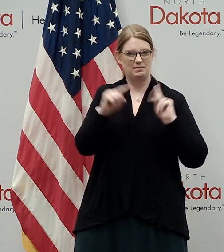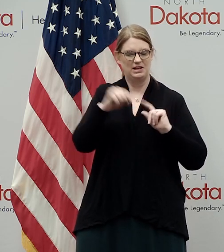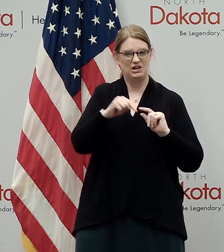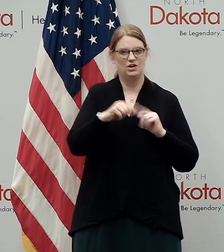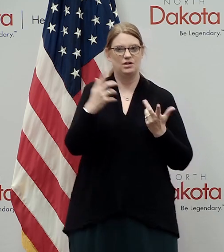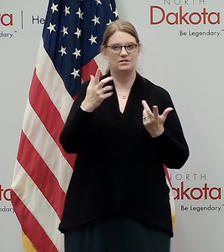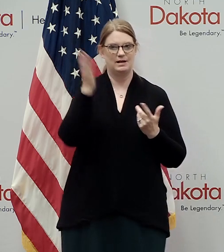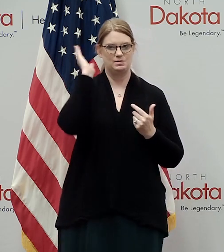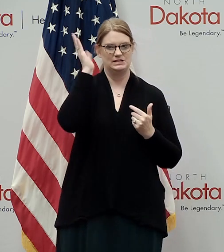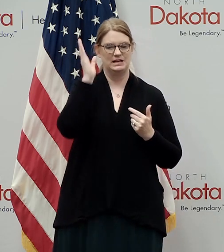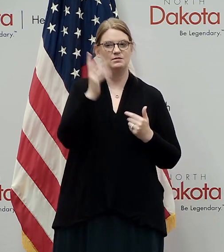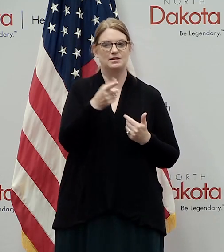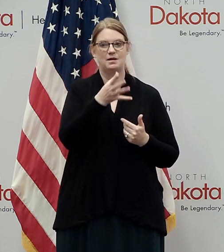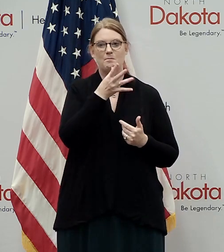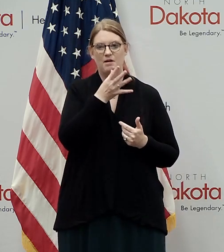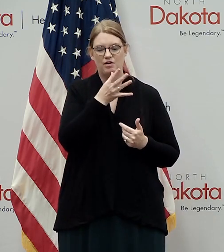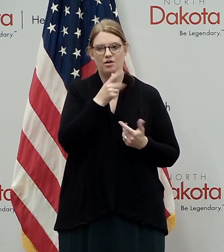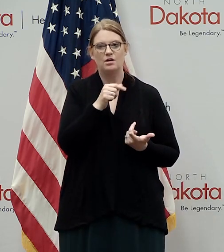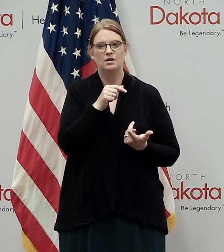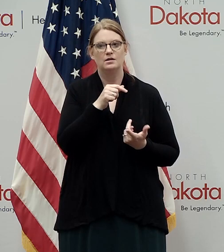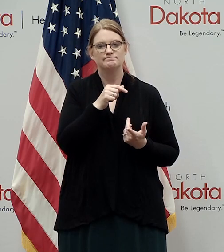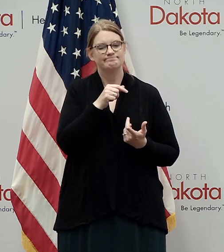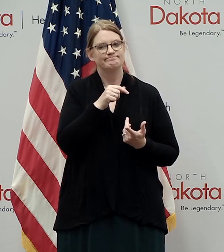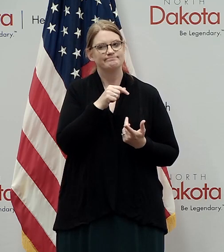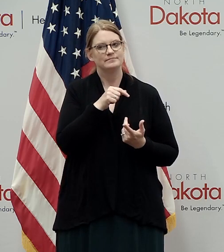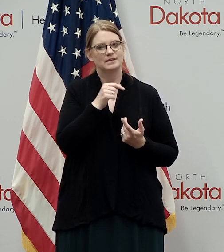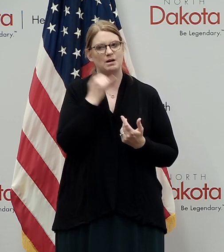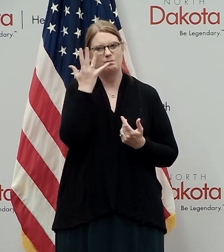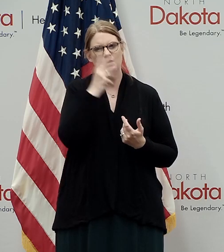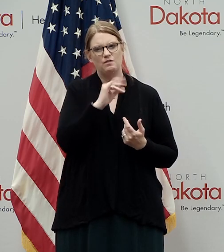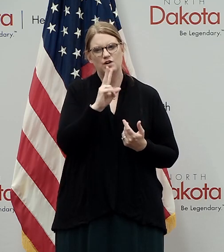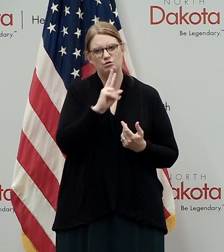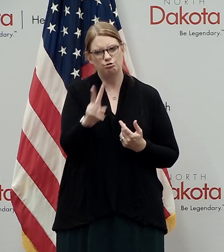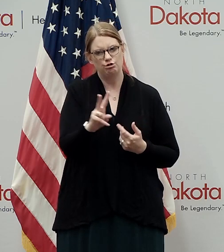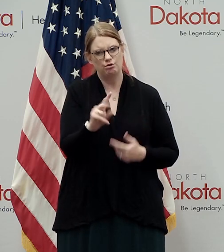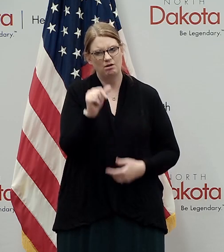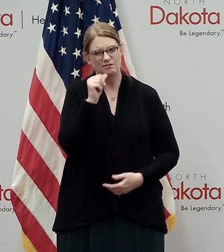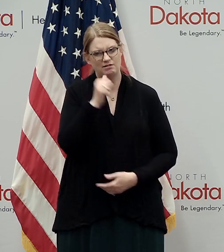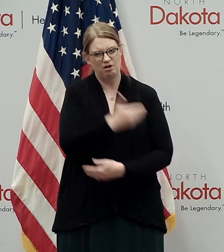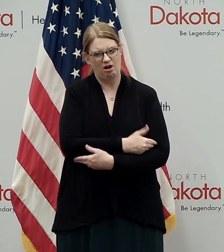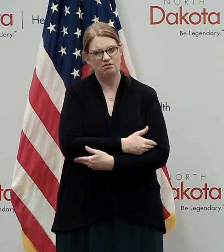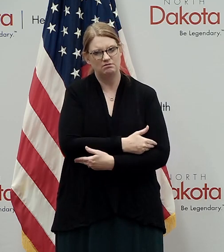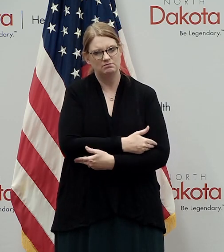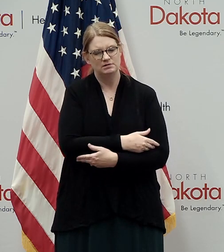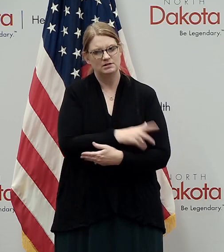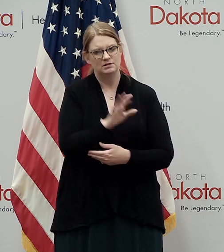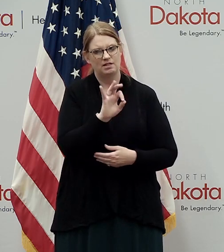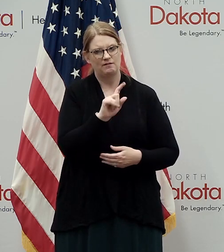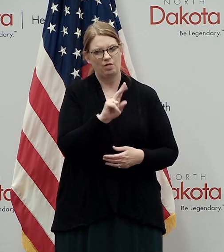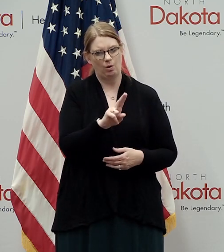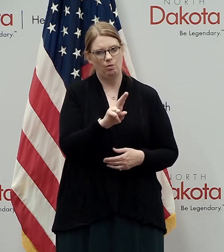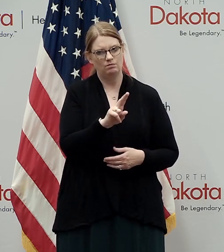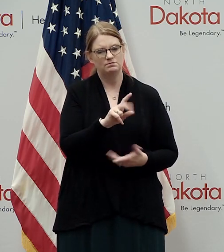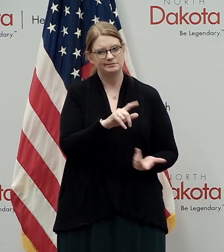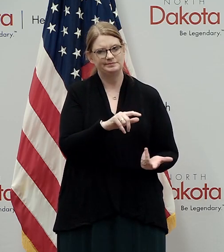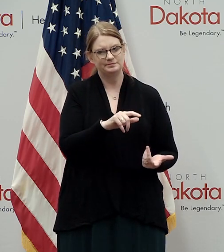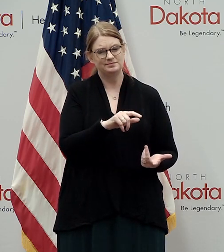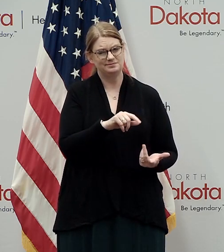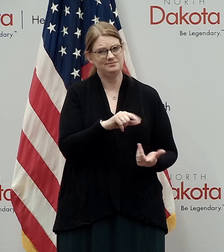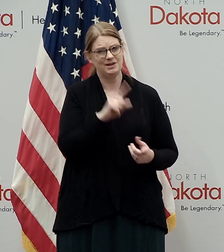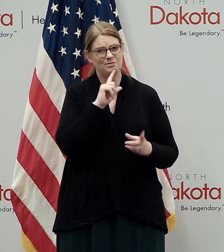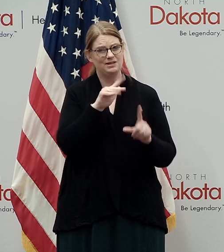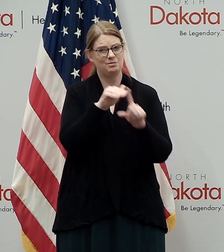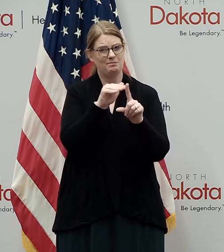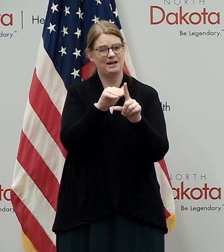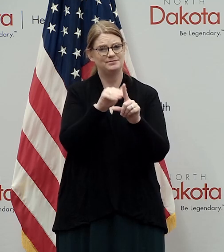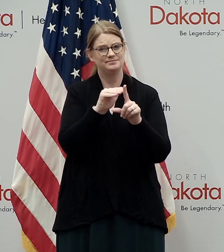Capitol that presented with me was a mother who lost a beautiful 2-year-old daughter to the flu. And so again, a reminder